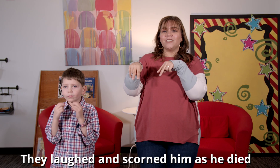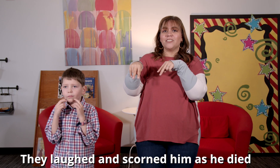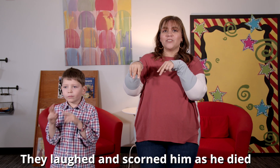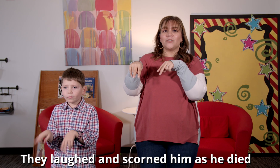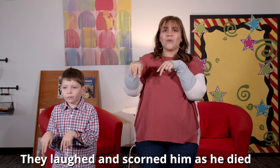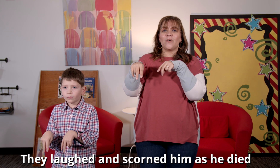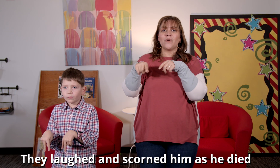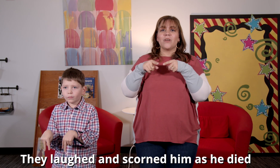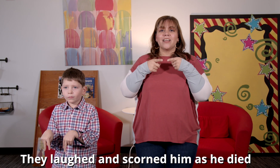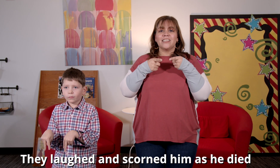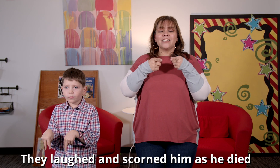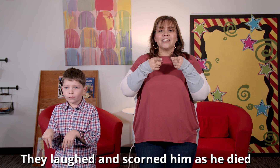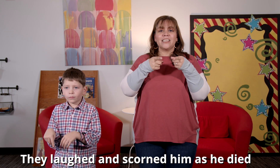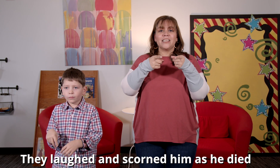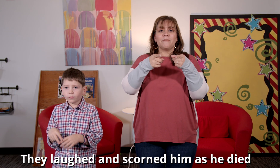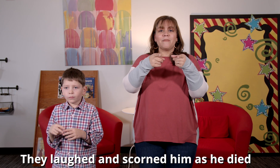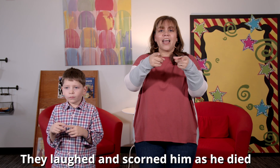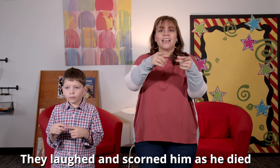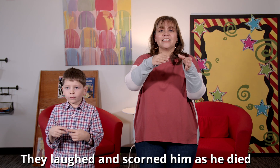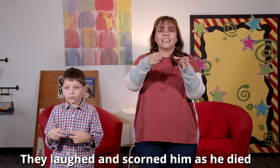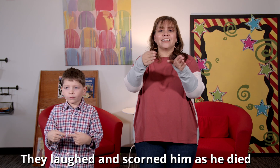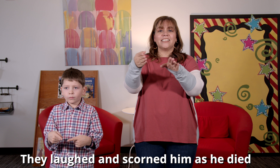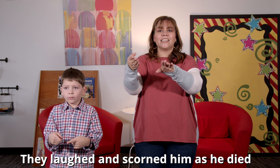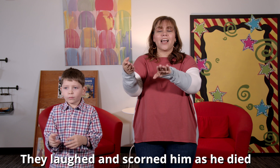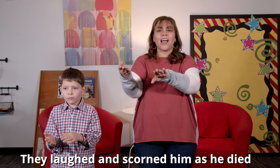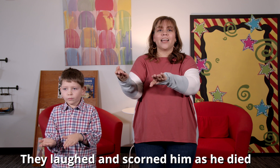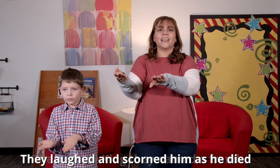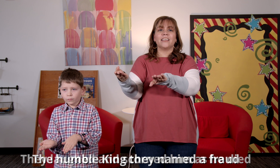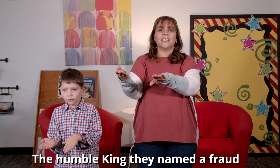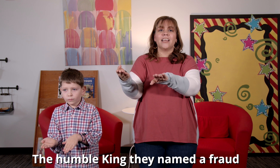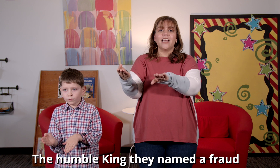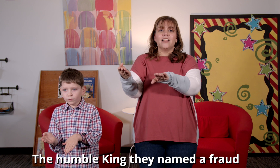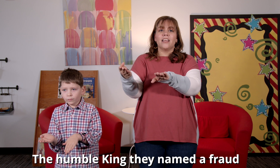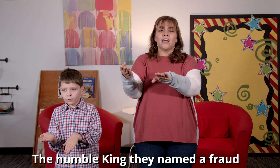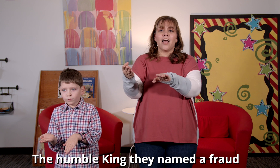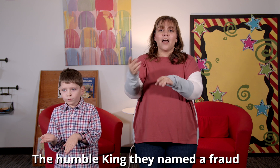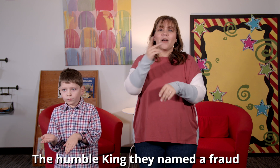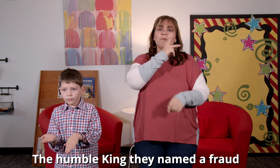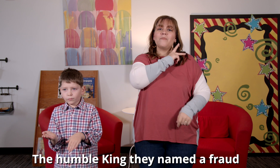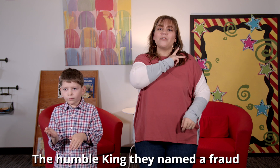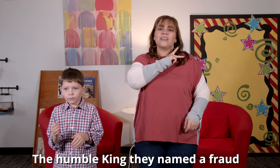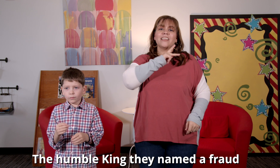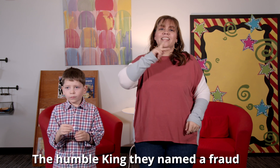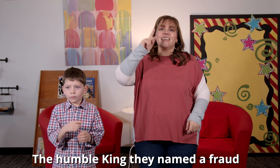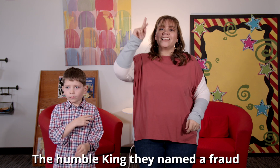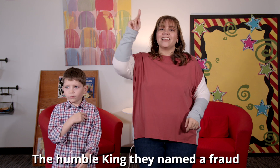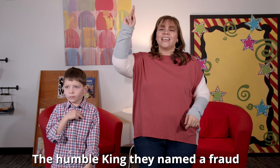and scorned him as he died. The humble